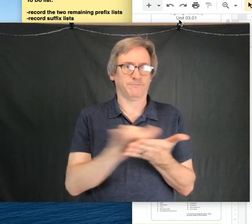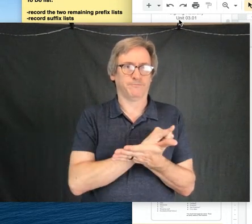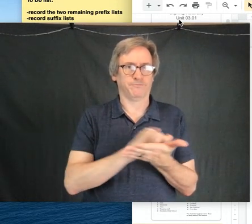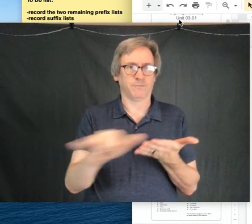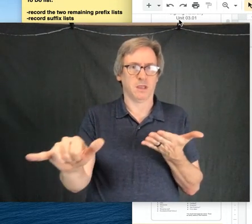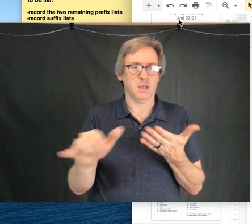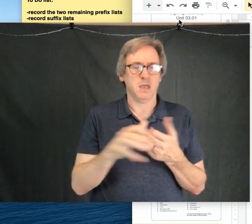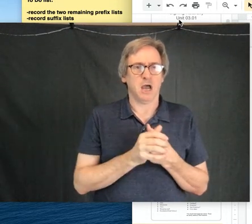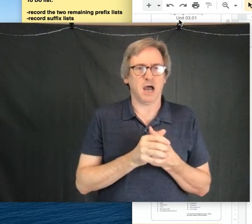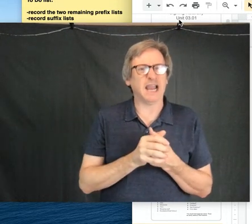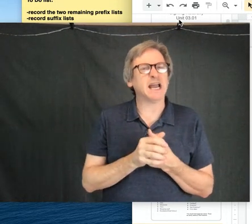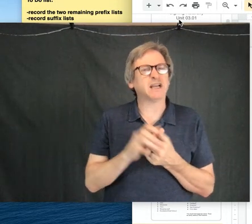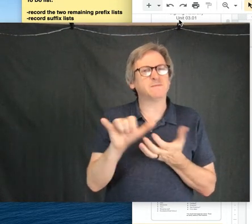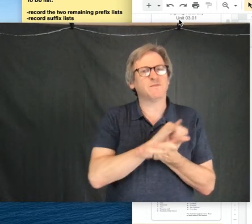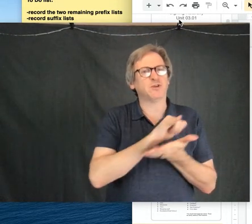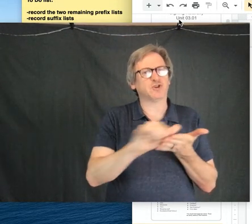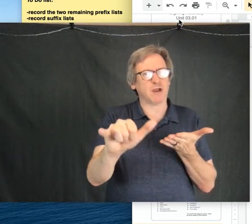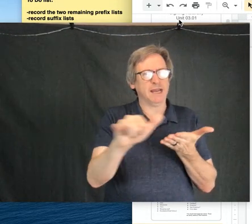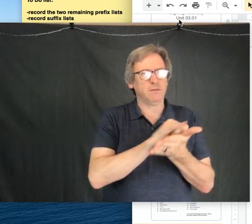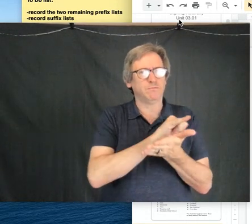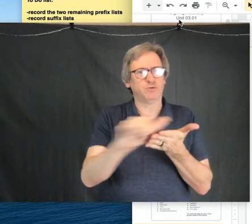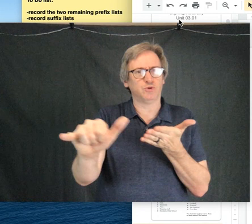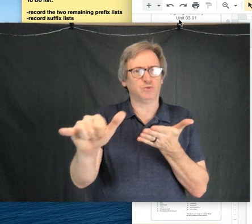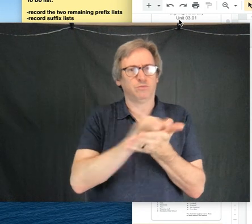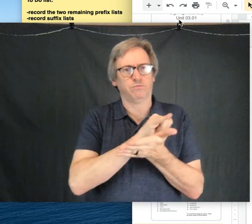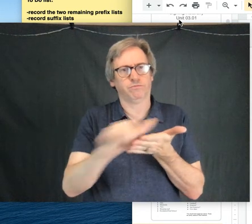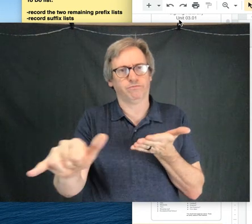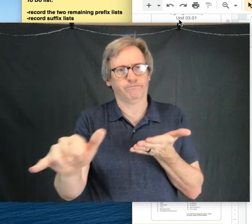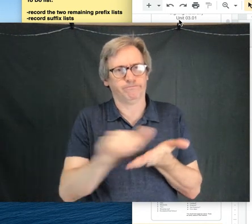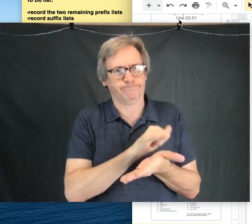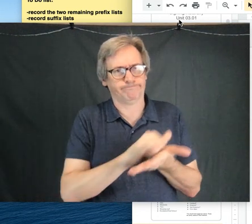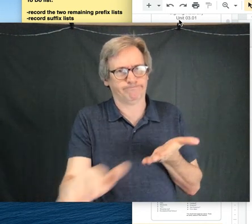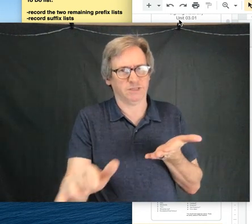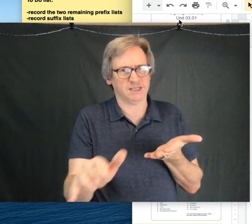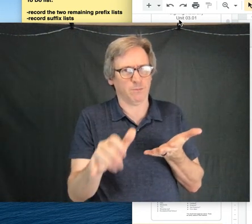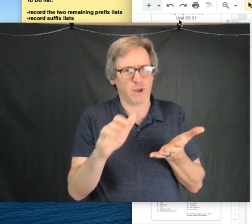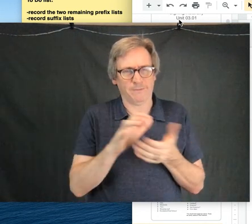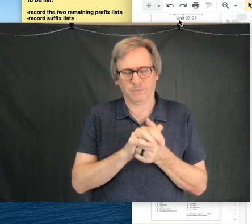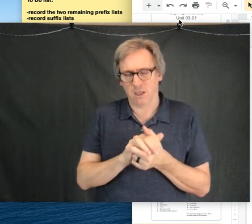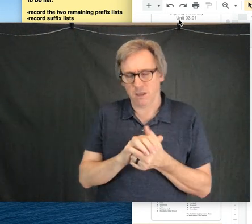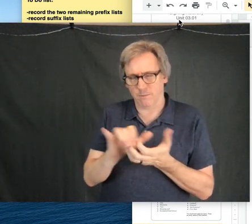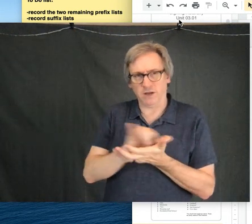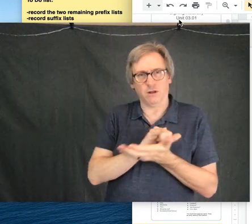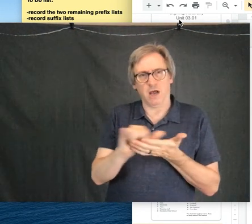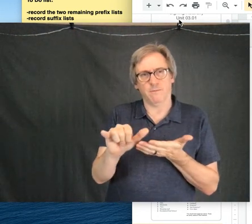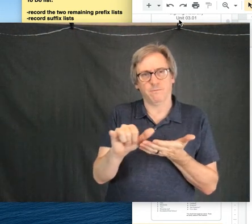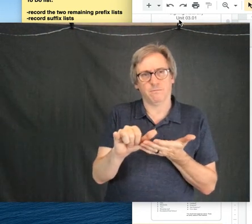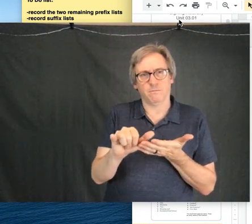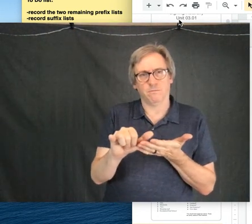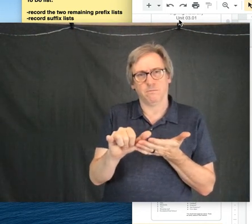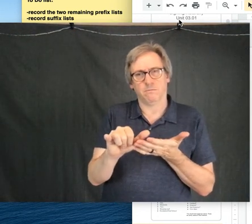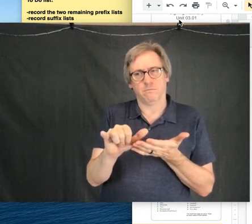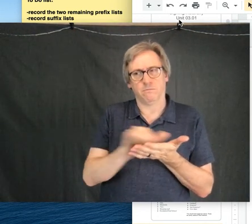York. It kind of comes from the train, the subway, but